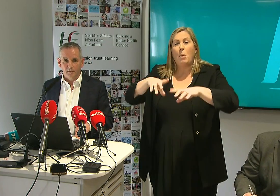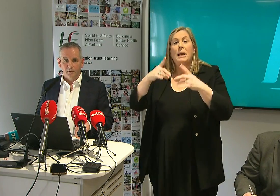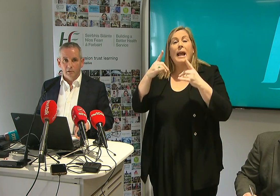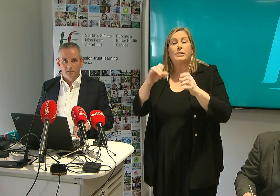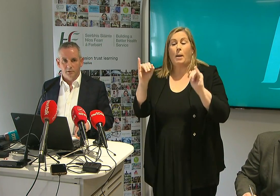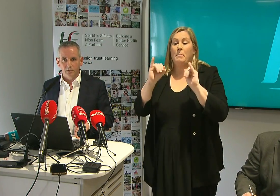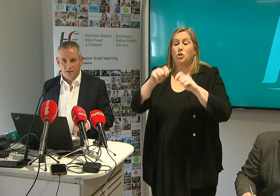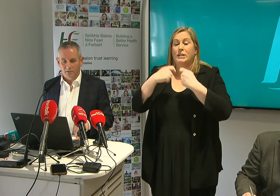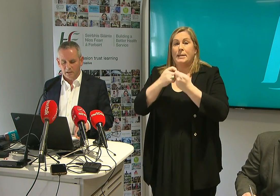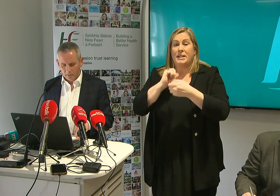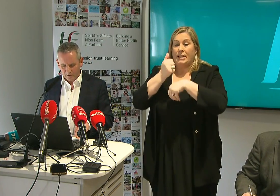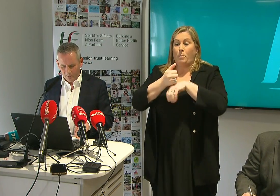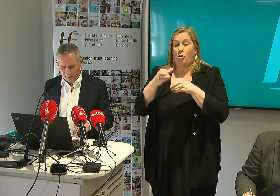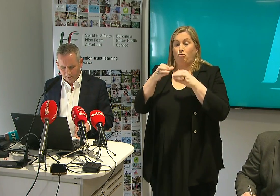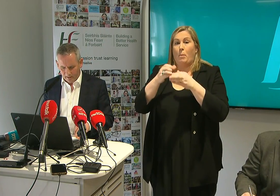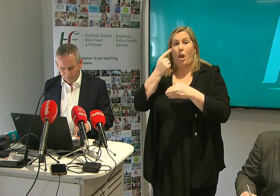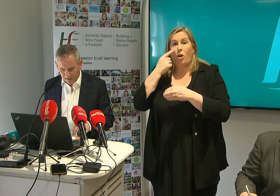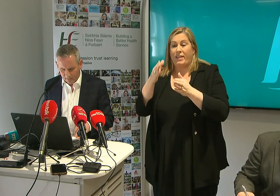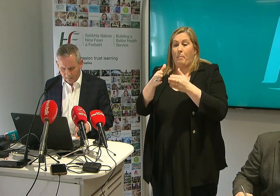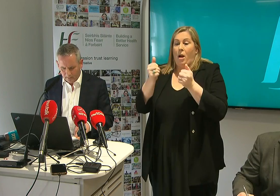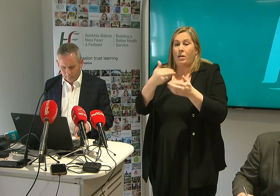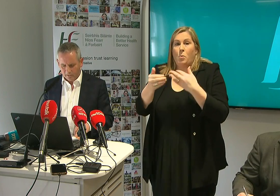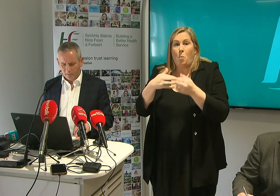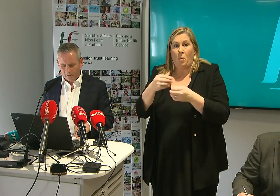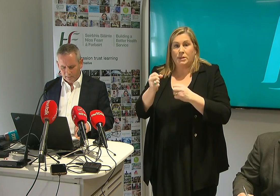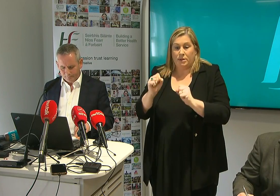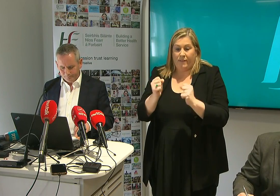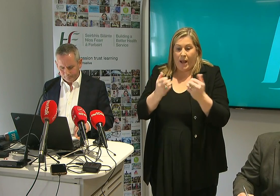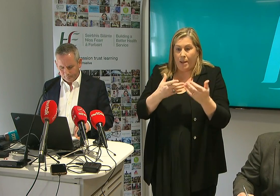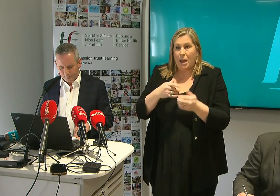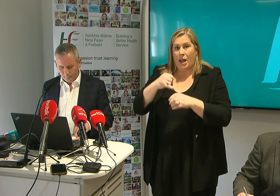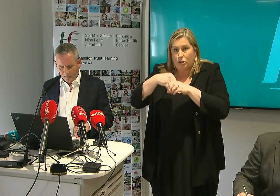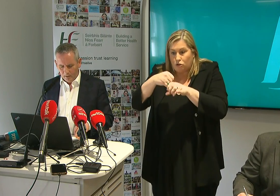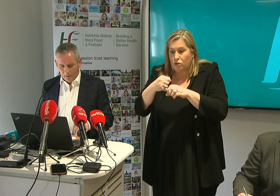have set up a group to continuously look at the market in terms of medical and drug supplies.